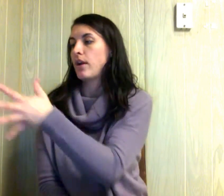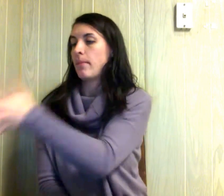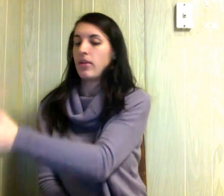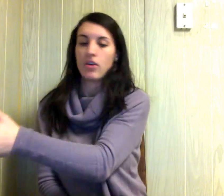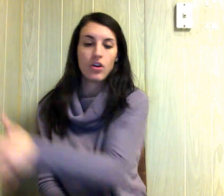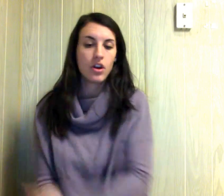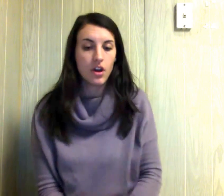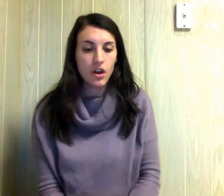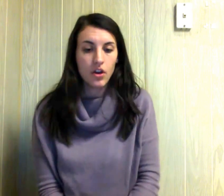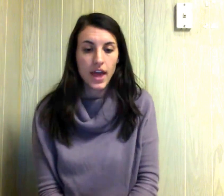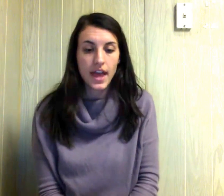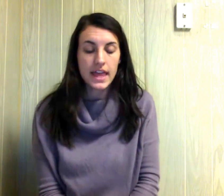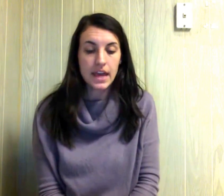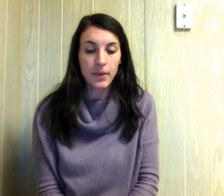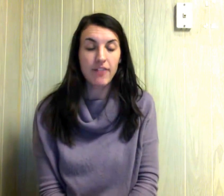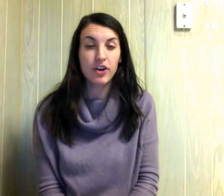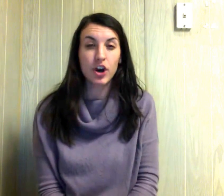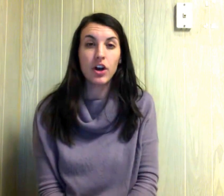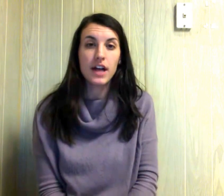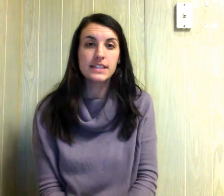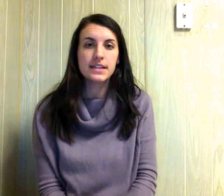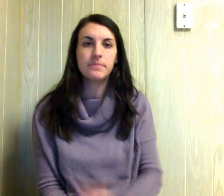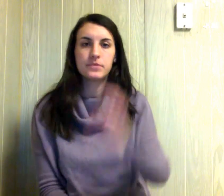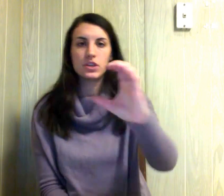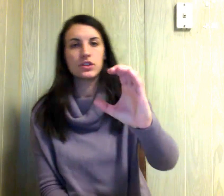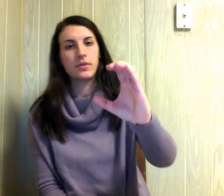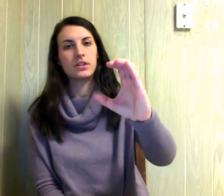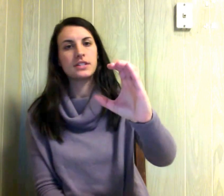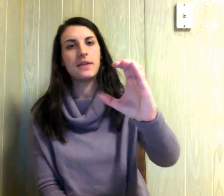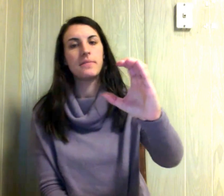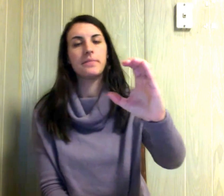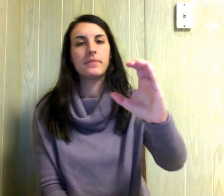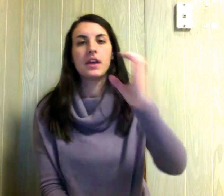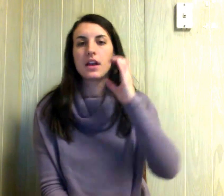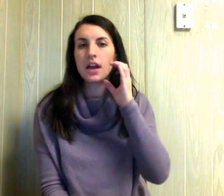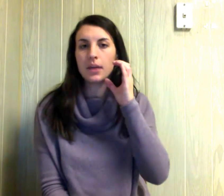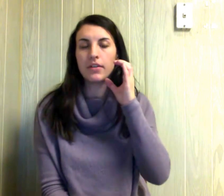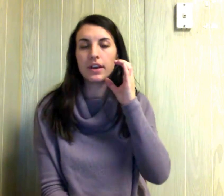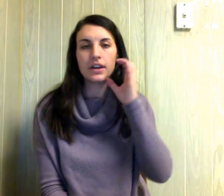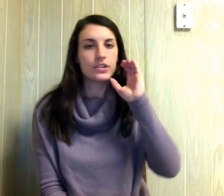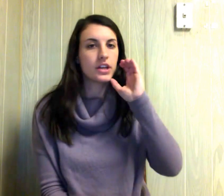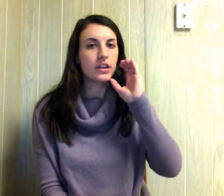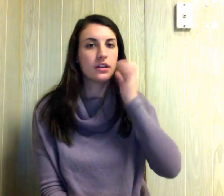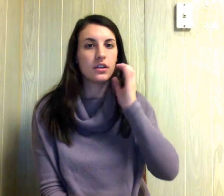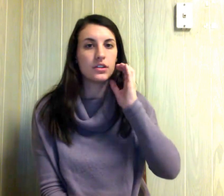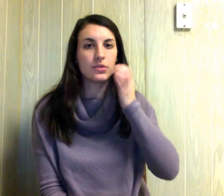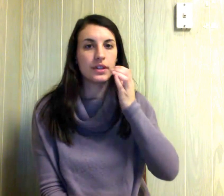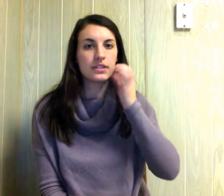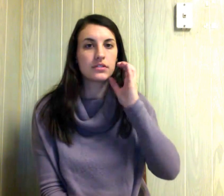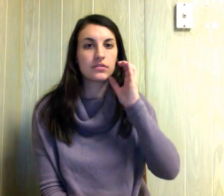Grandmother. Okay, and then we have girl cousin. So you start with your C, and you put it right near your chin, and twist.